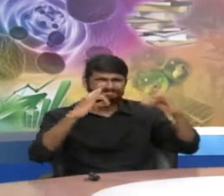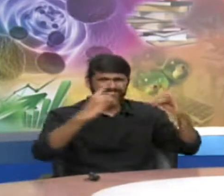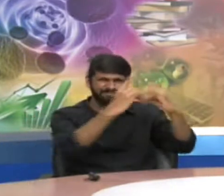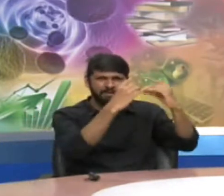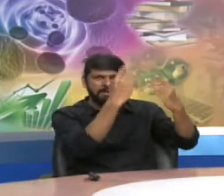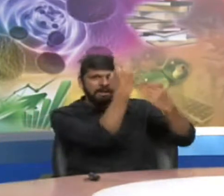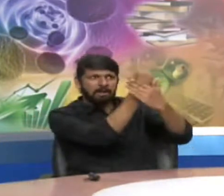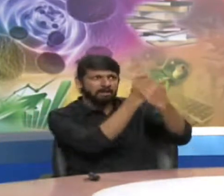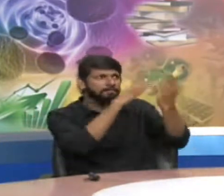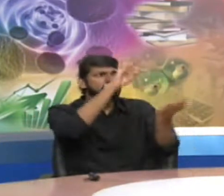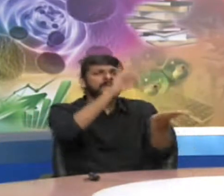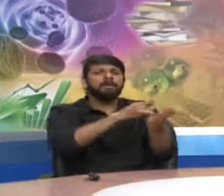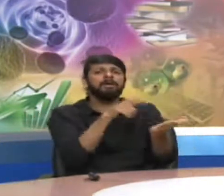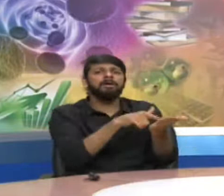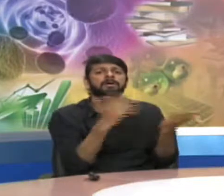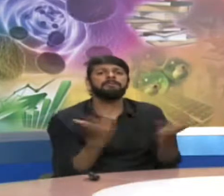is the bullfight located?